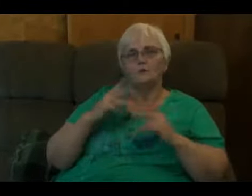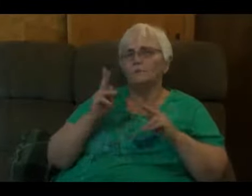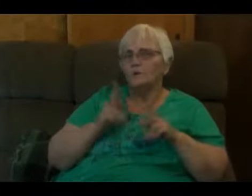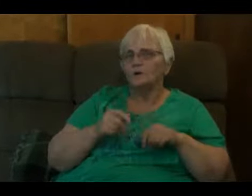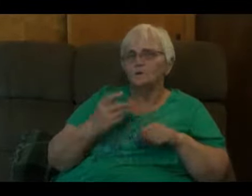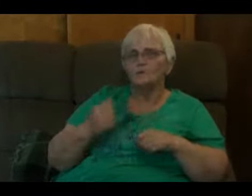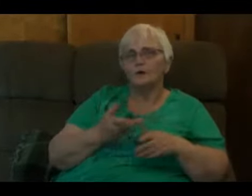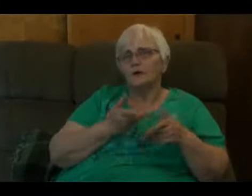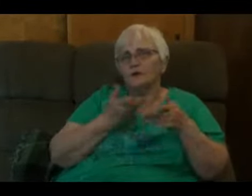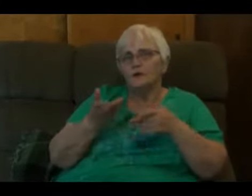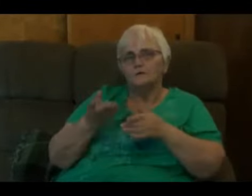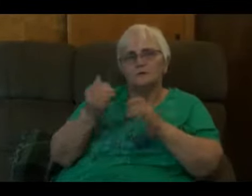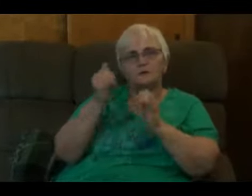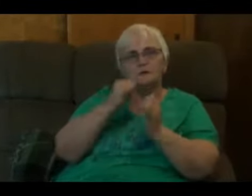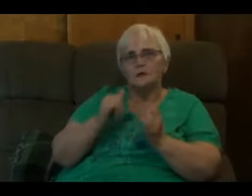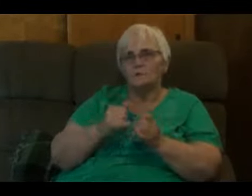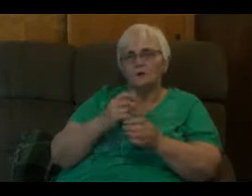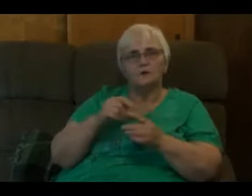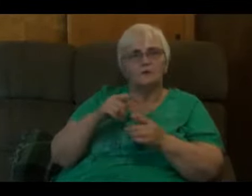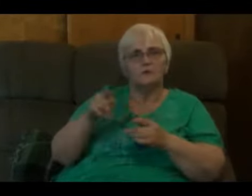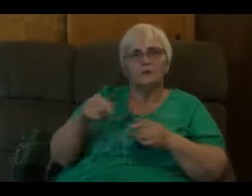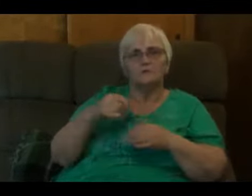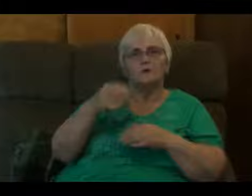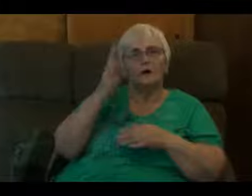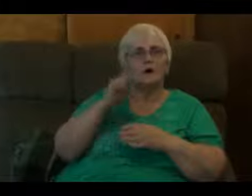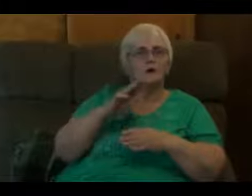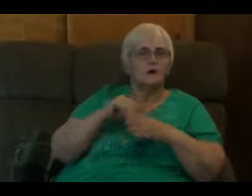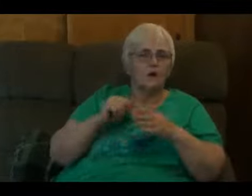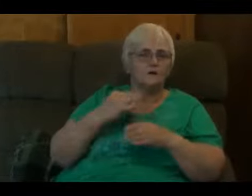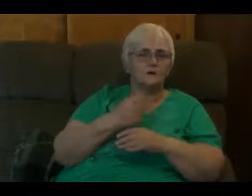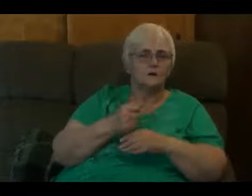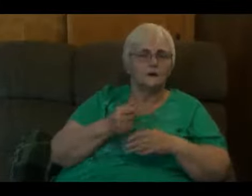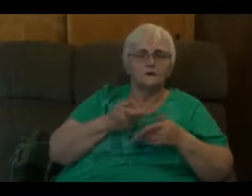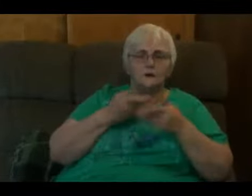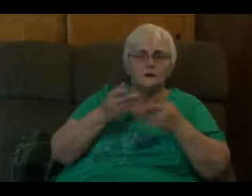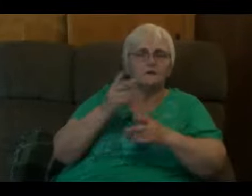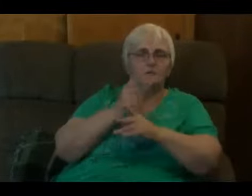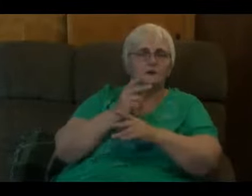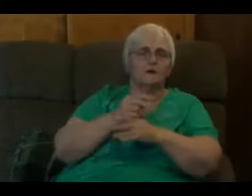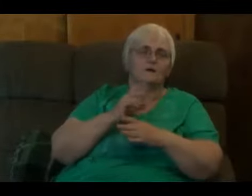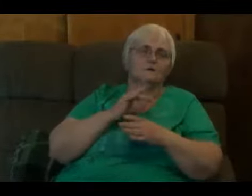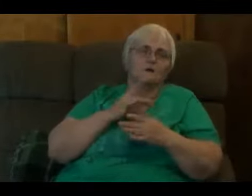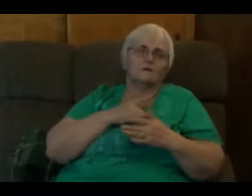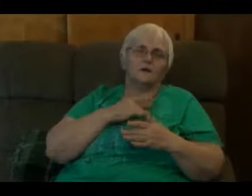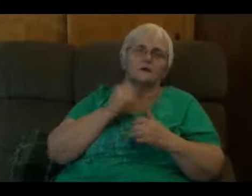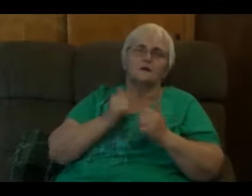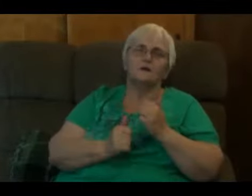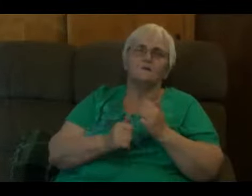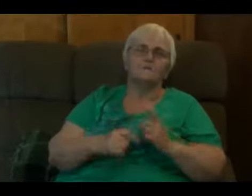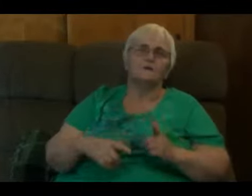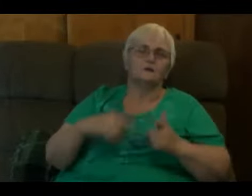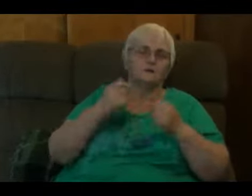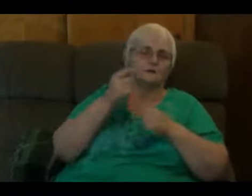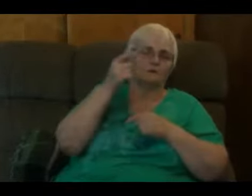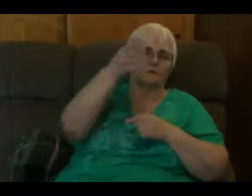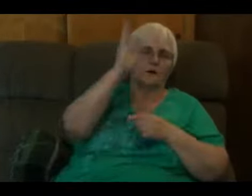bestows his image. God calls upon us to extend our care and compassion to every life he has created, in every stage